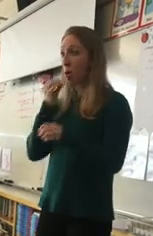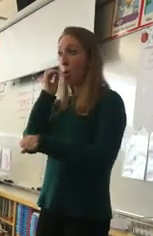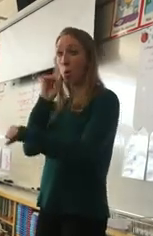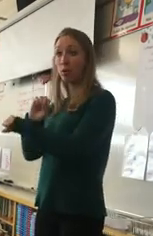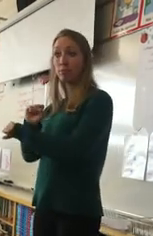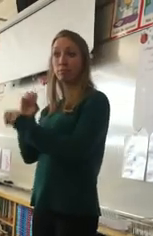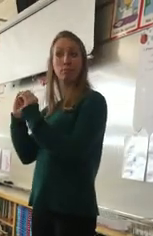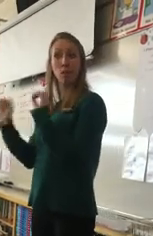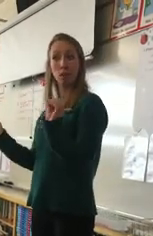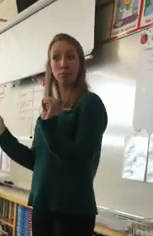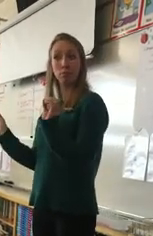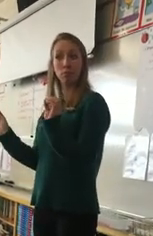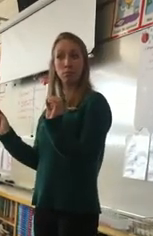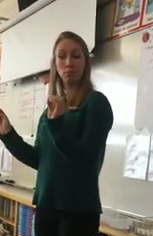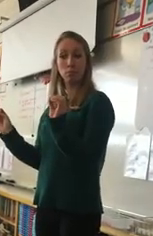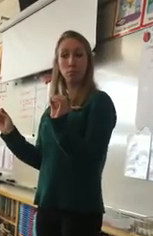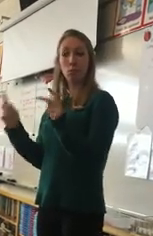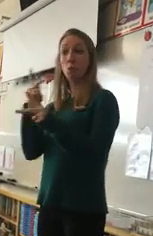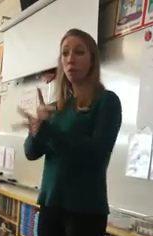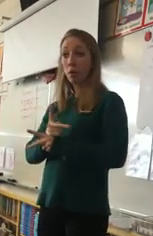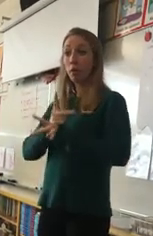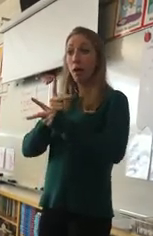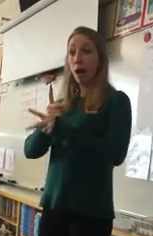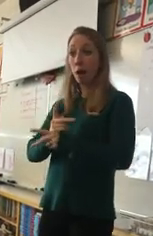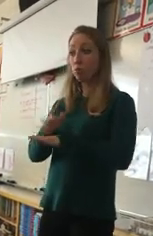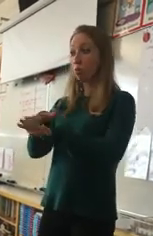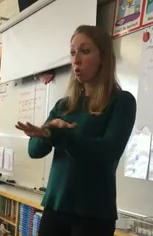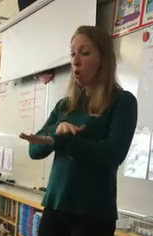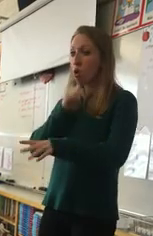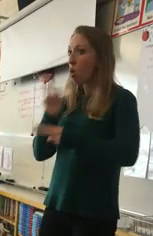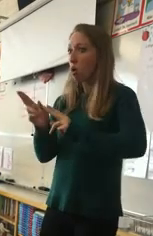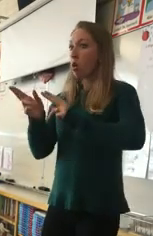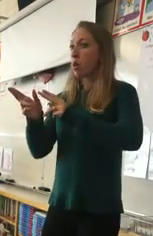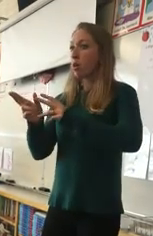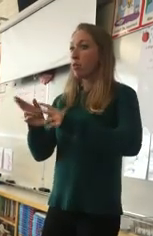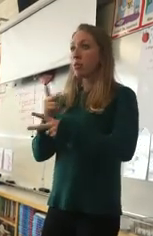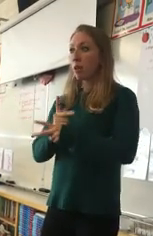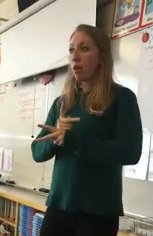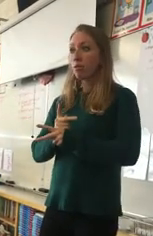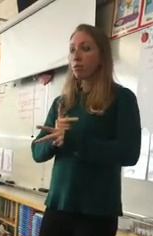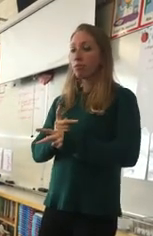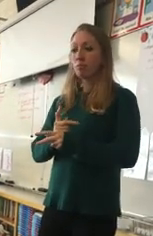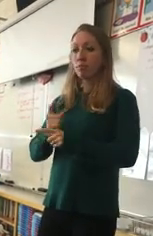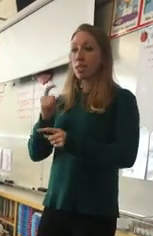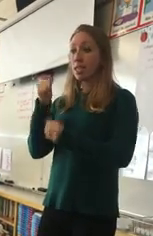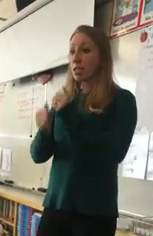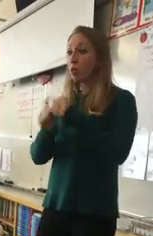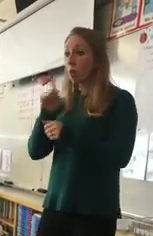your time, be careful, and get through the test. While you're taking the test, we're treating it